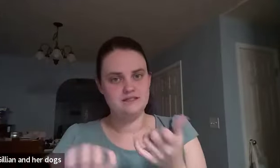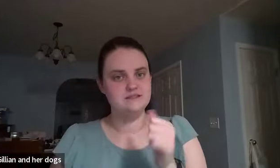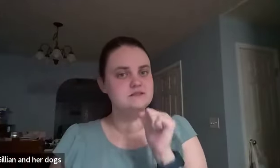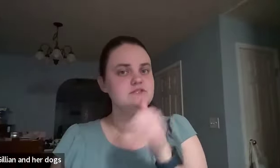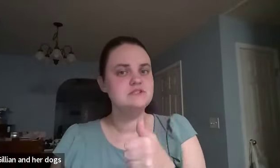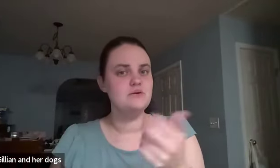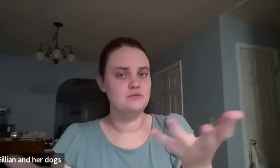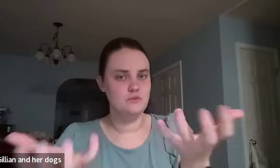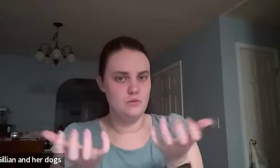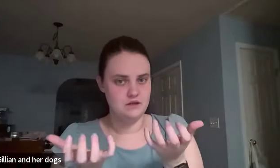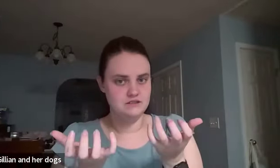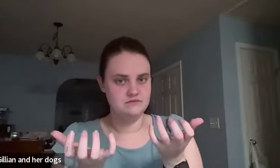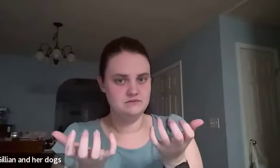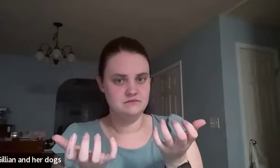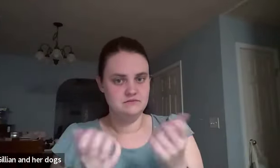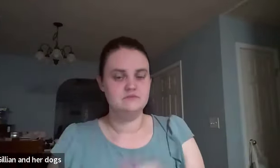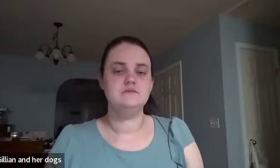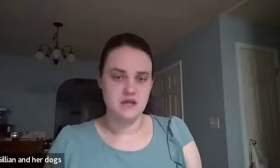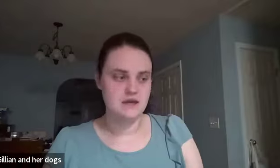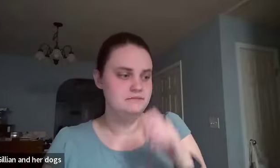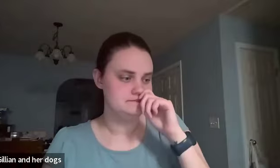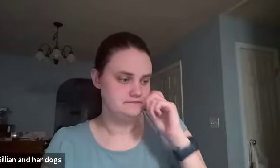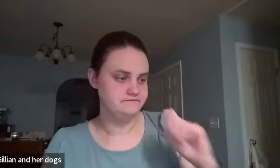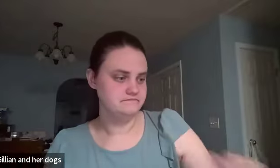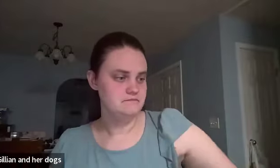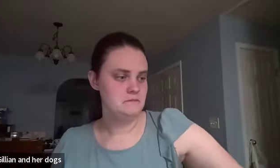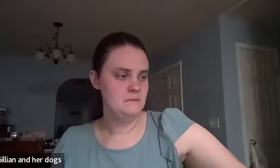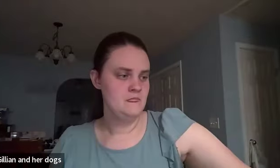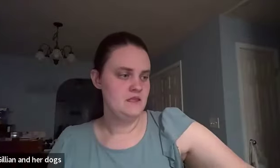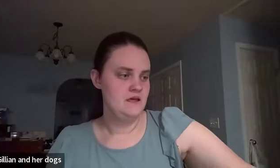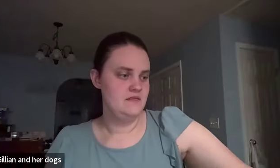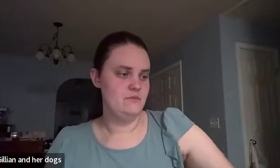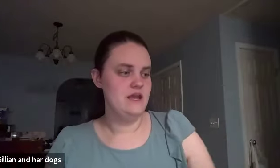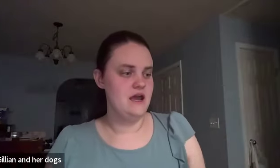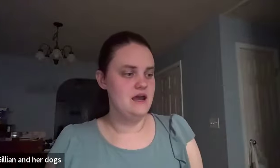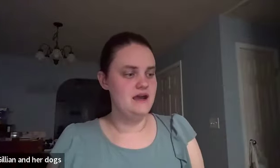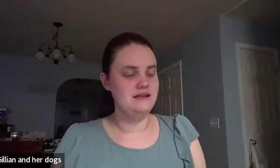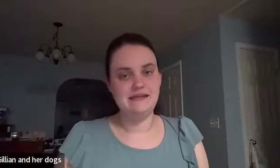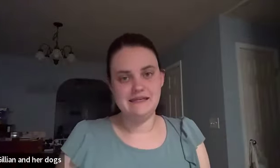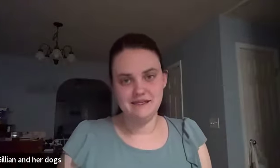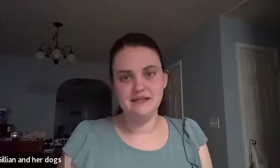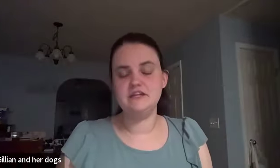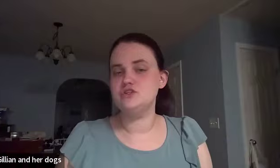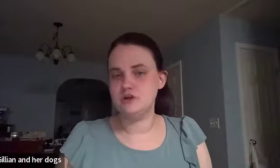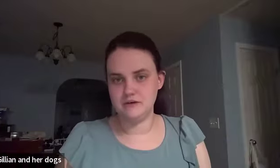want. Don't want. Okay? Then we had need and don't